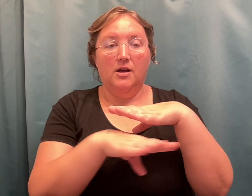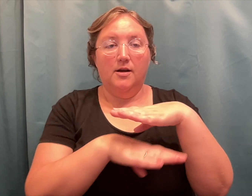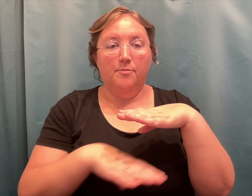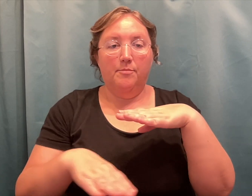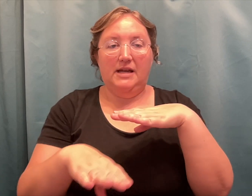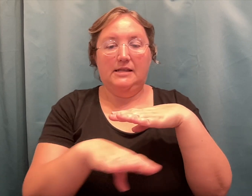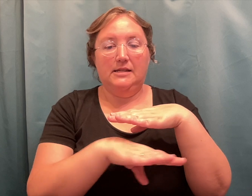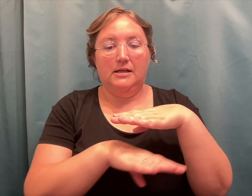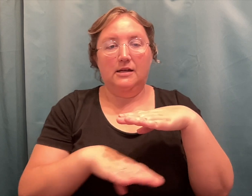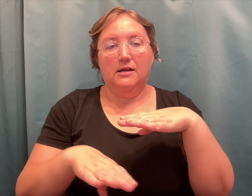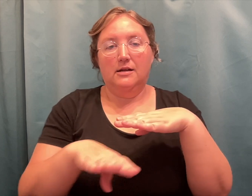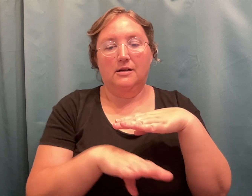Basic